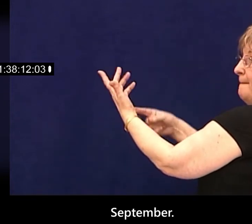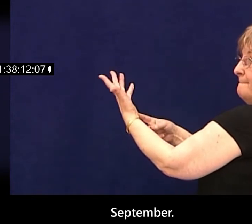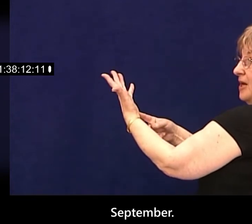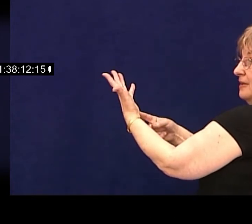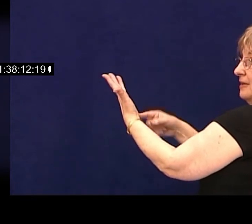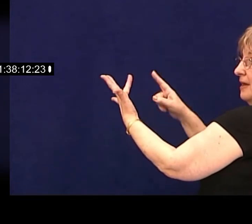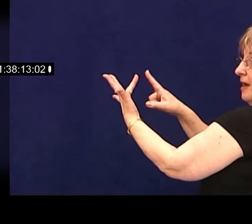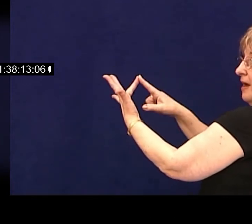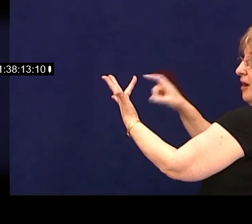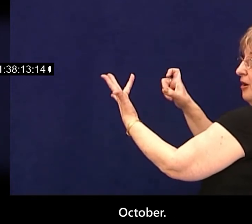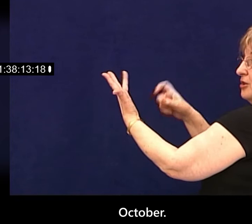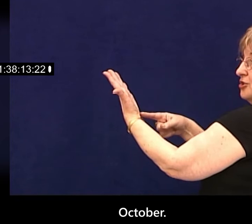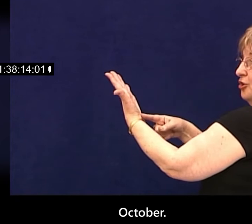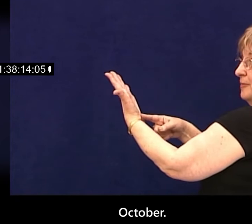September, October,